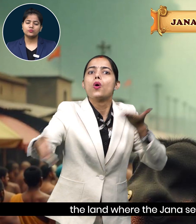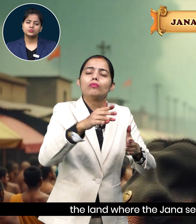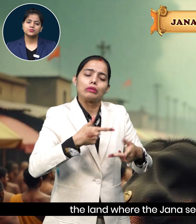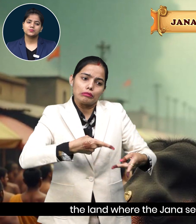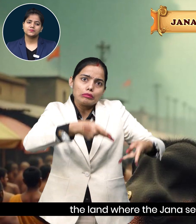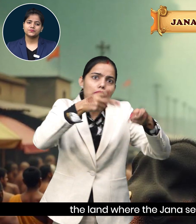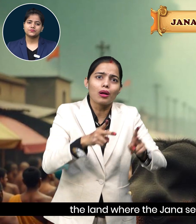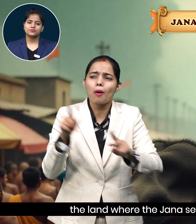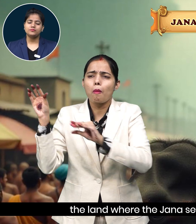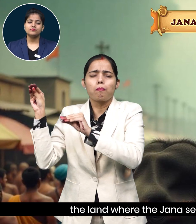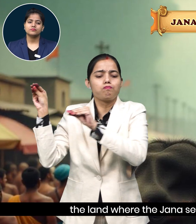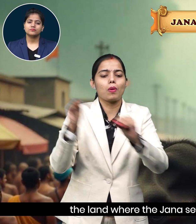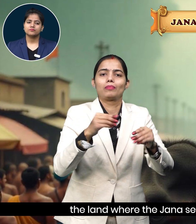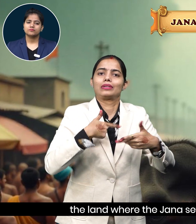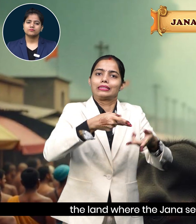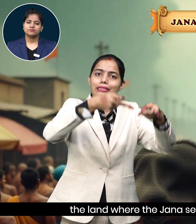settle down.